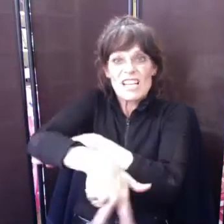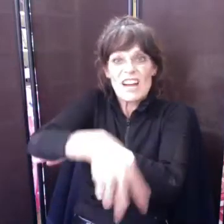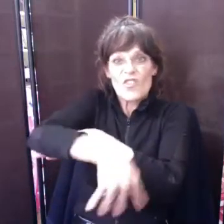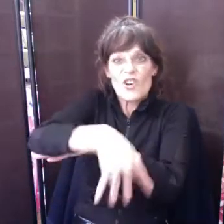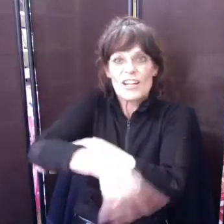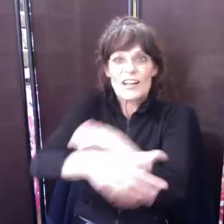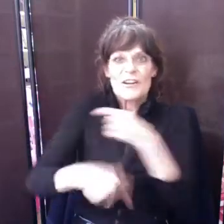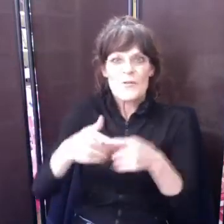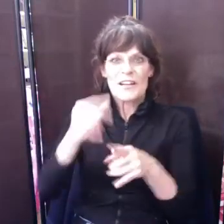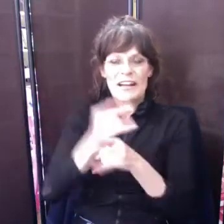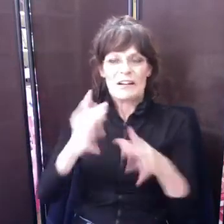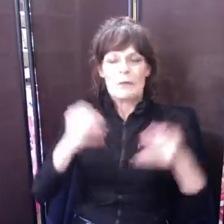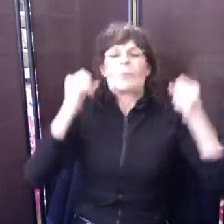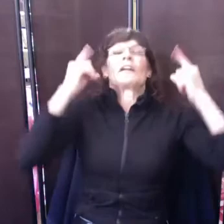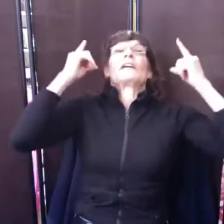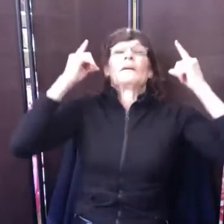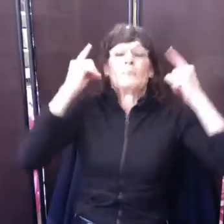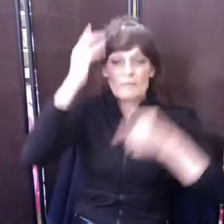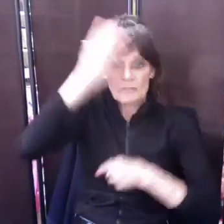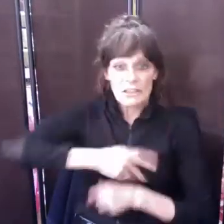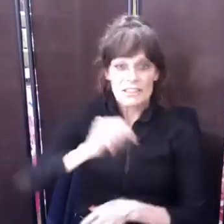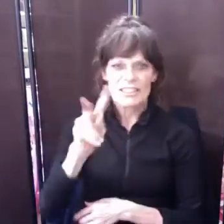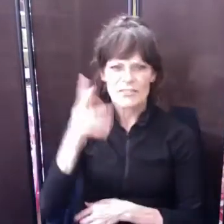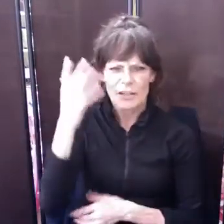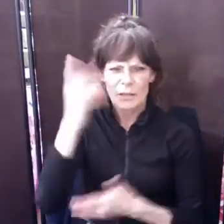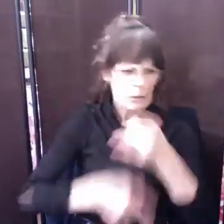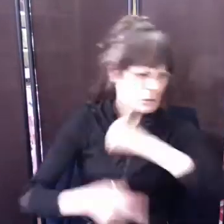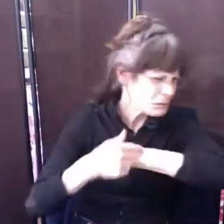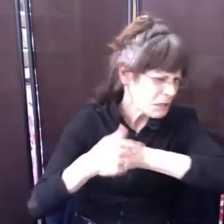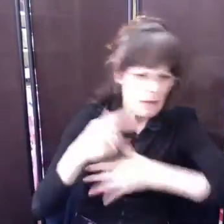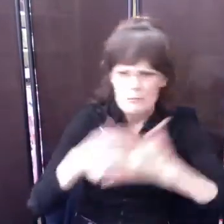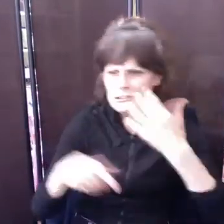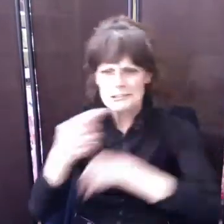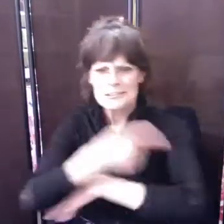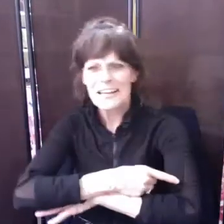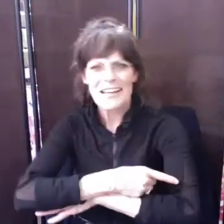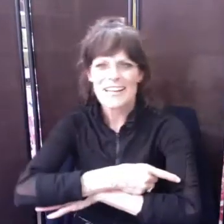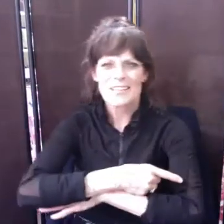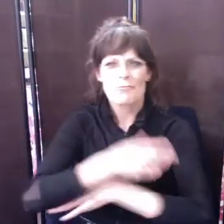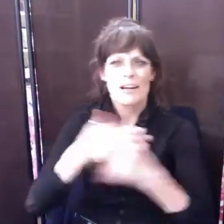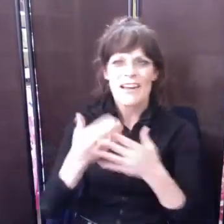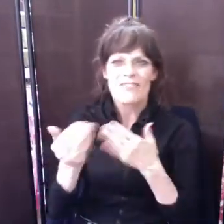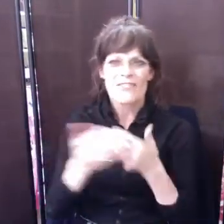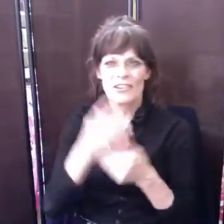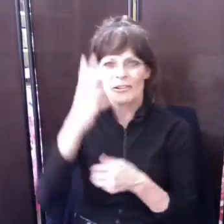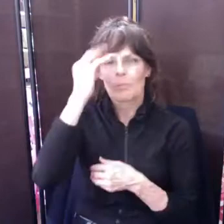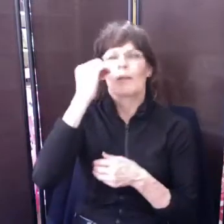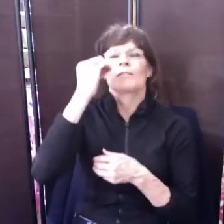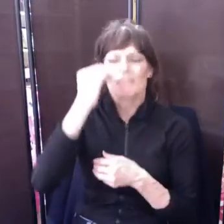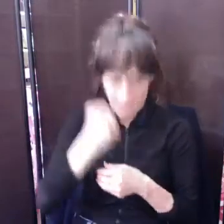sort of come to in front of their TV and like not know what time or what day or whatever, you know, it was when you pass out in front of your TV and the TV is on.